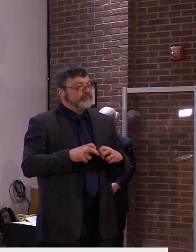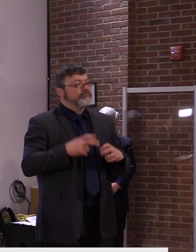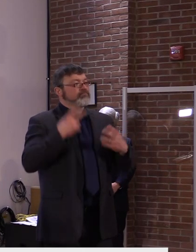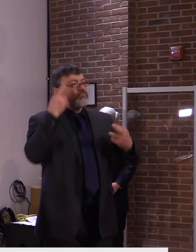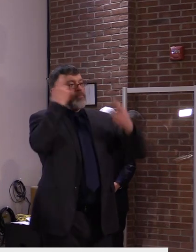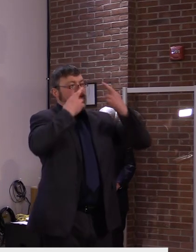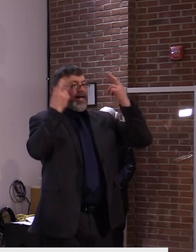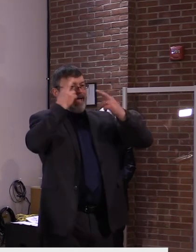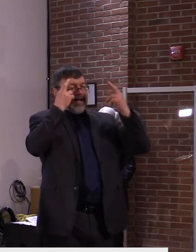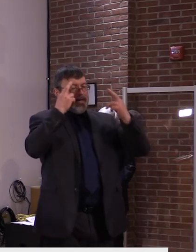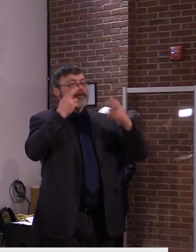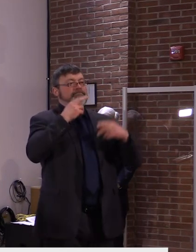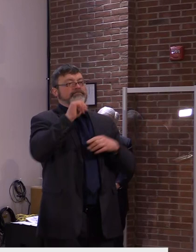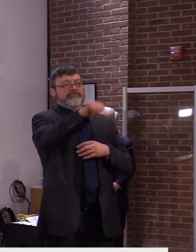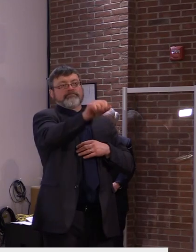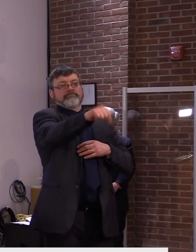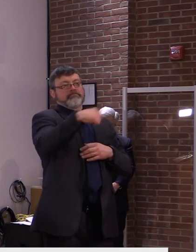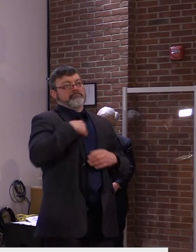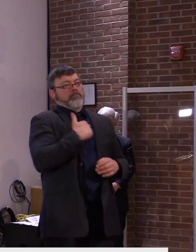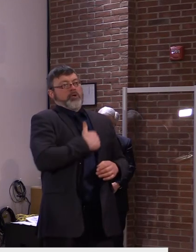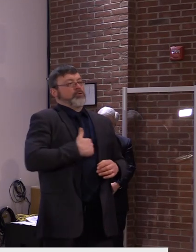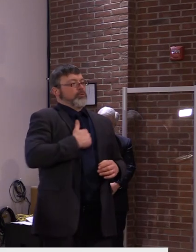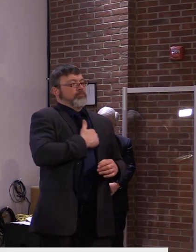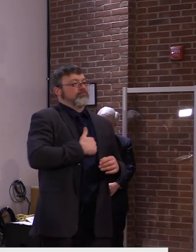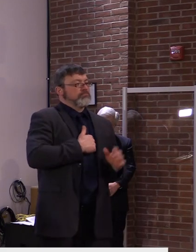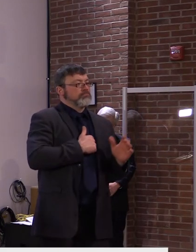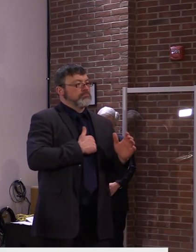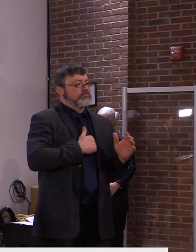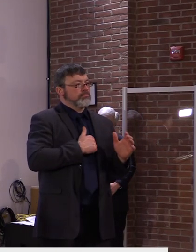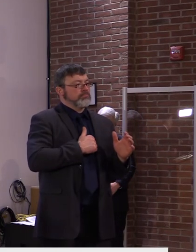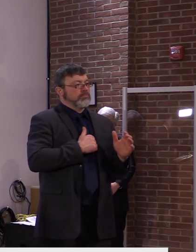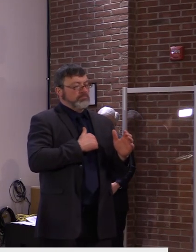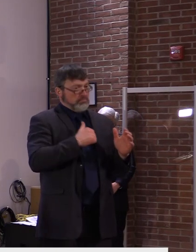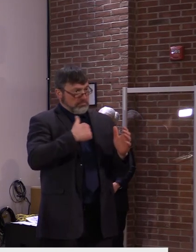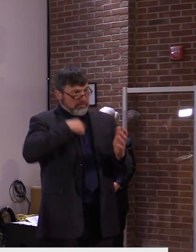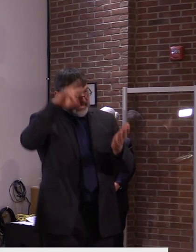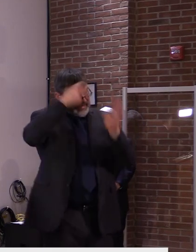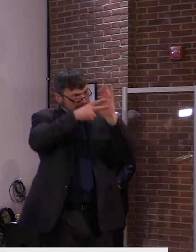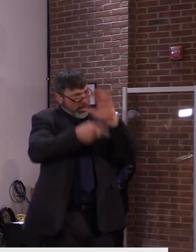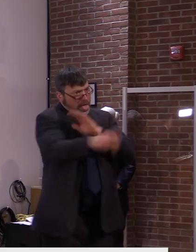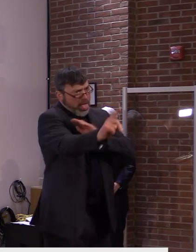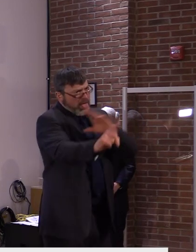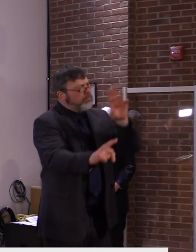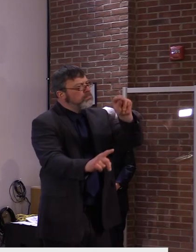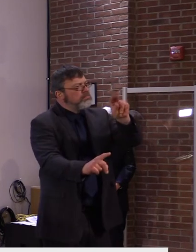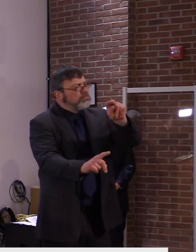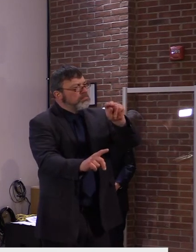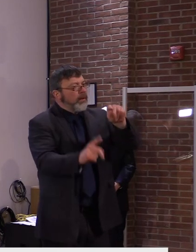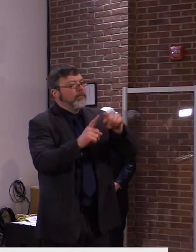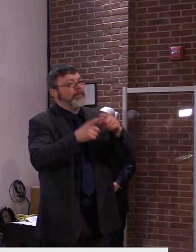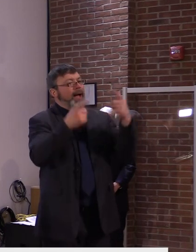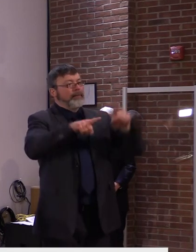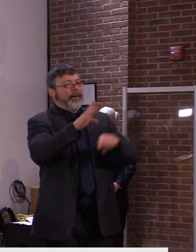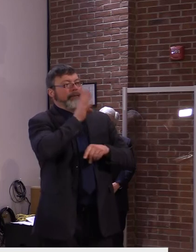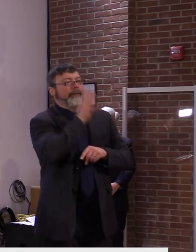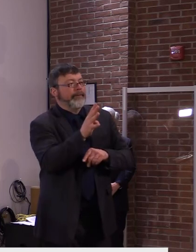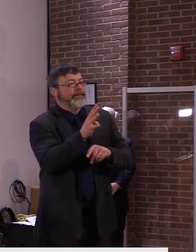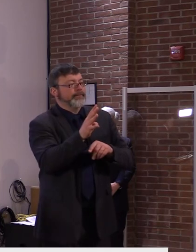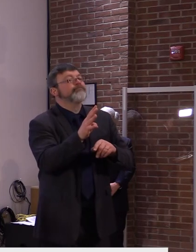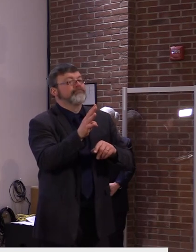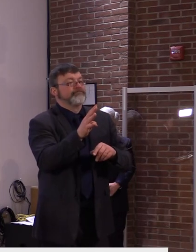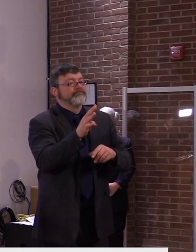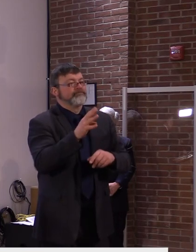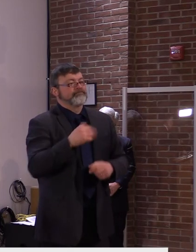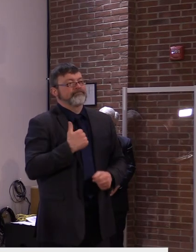didn't. His intention wasn't to hurt anyone, and he apologized for it. So I